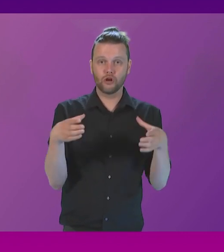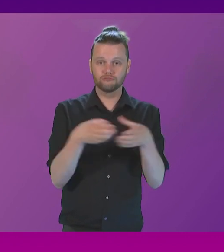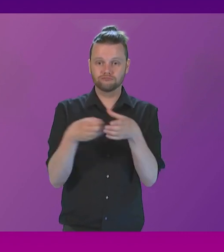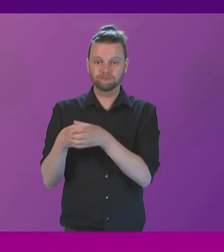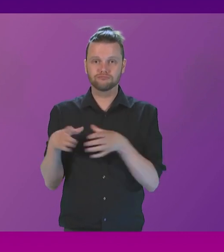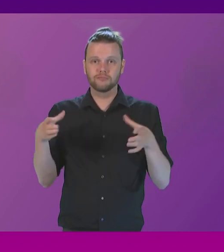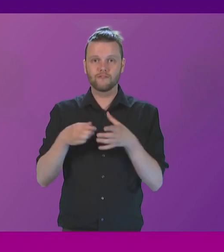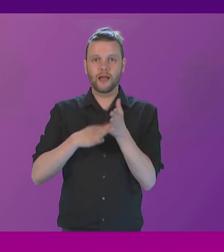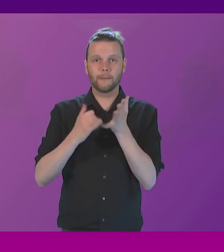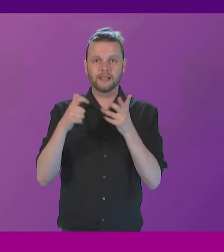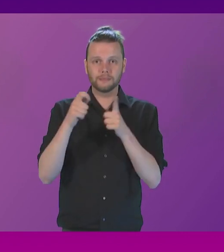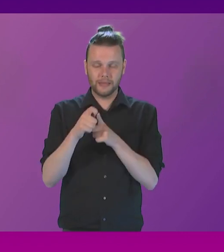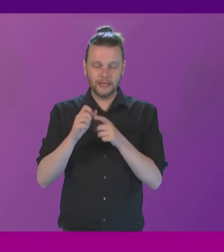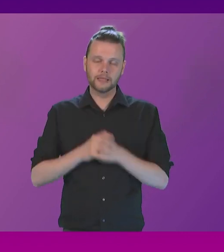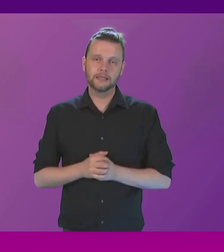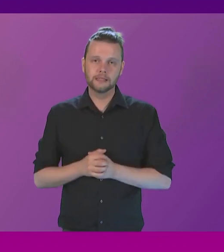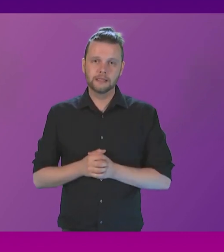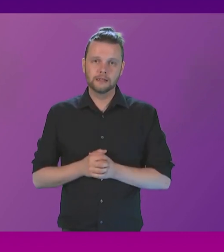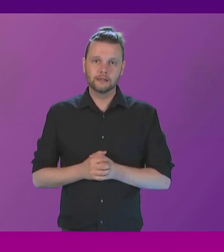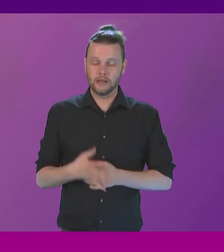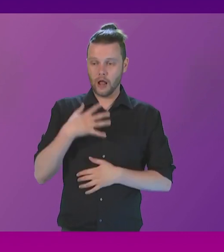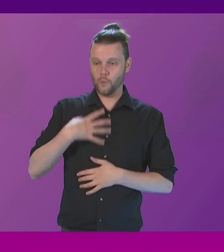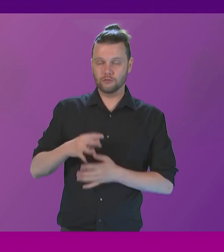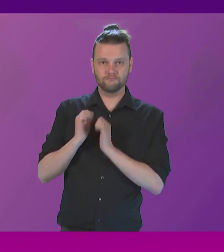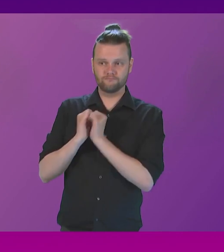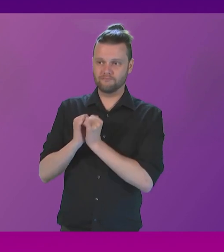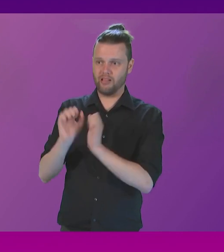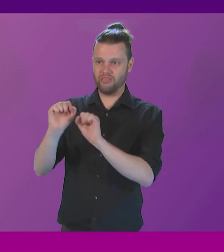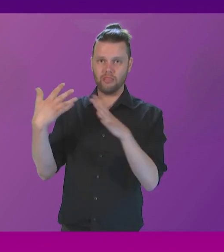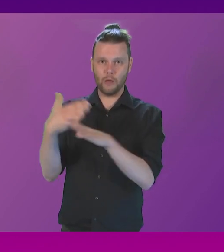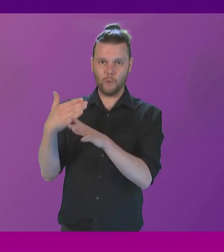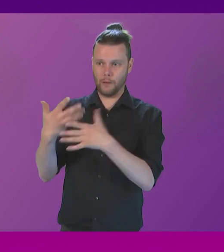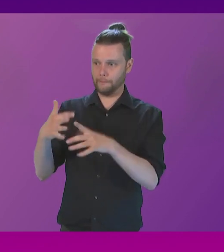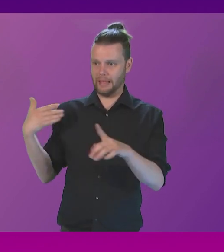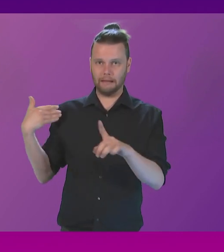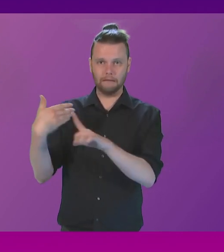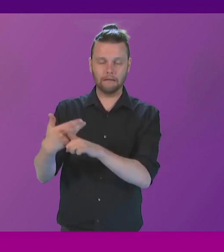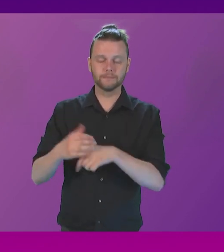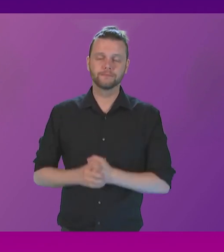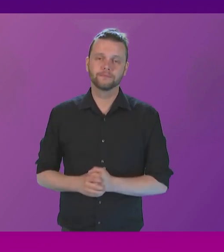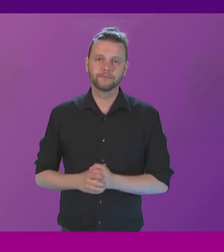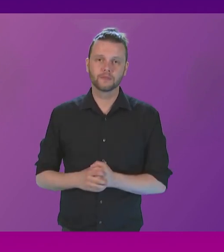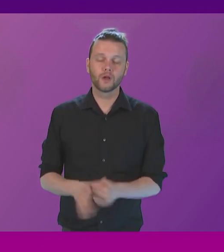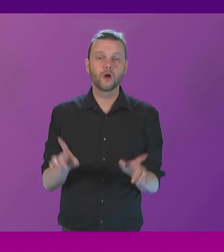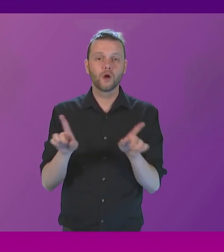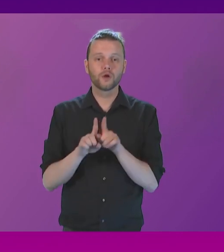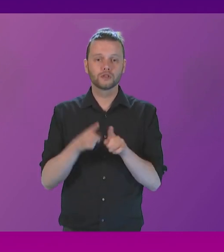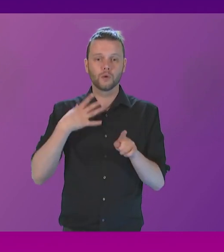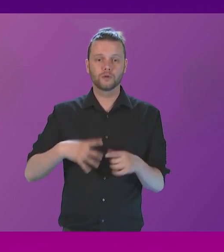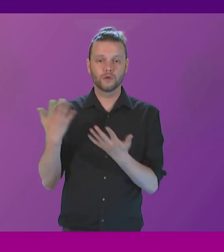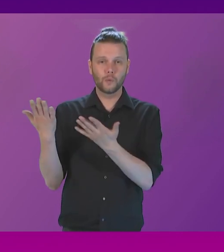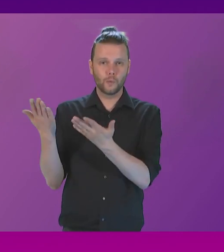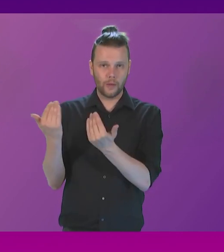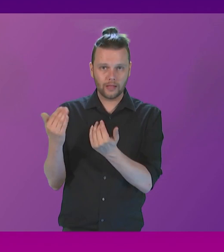of MSPs, and I would like to commend the work that they have done. I would also like to welcome